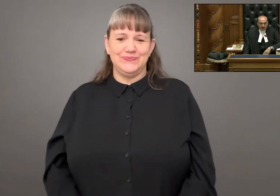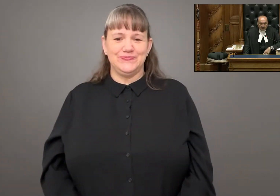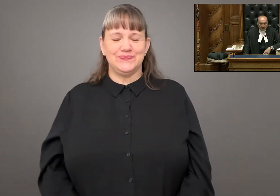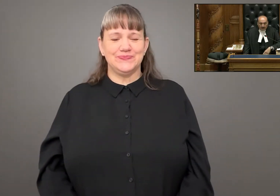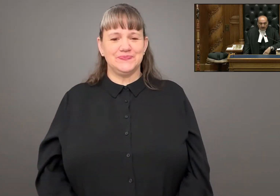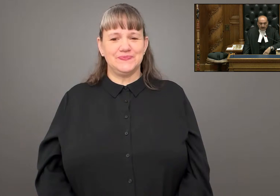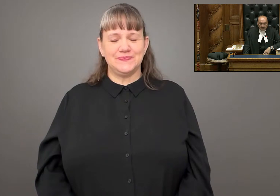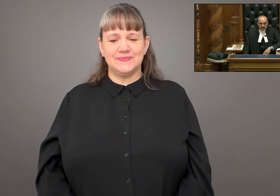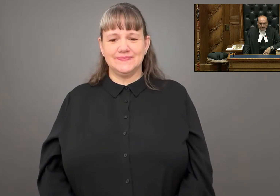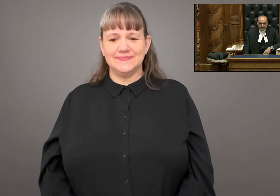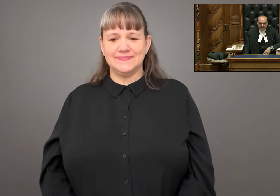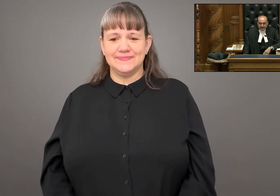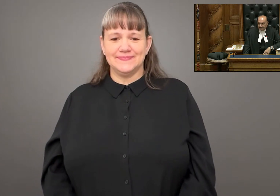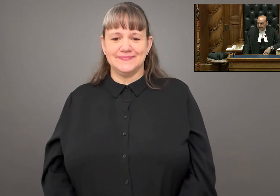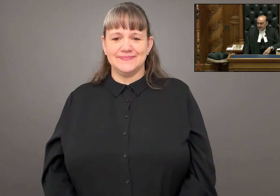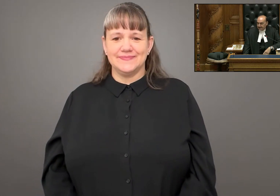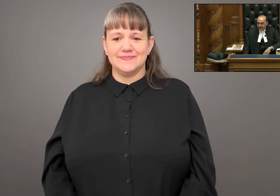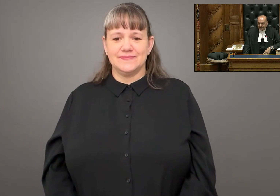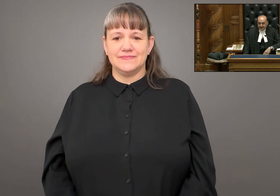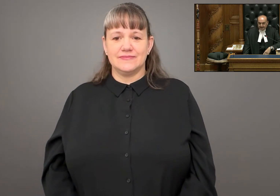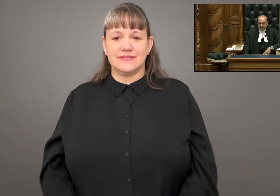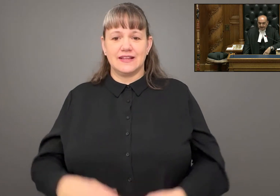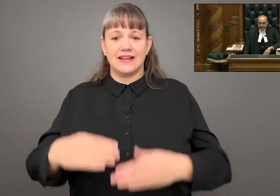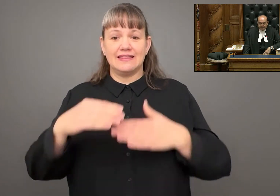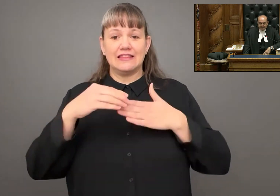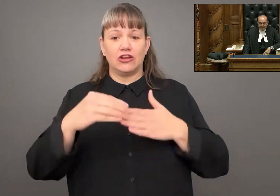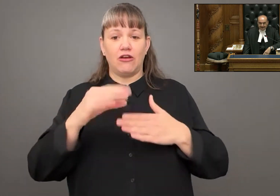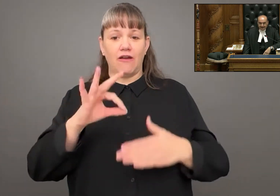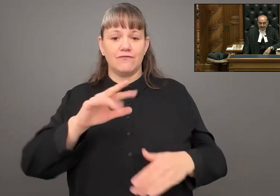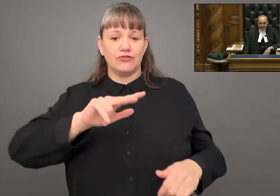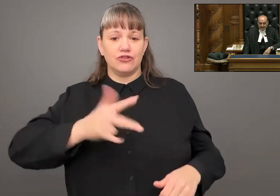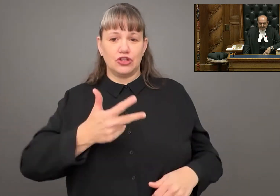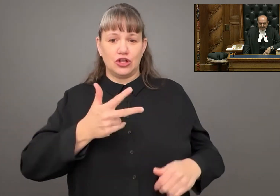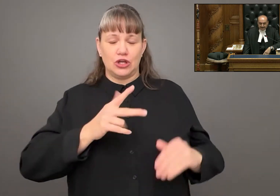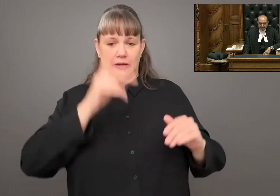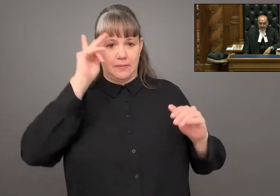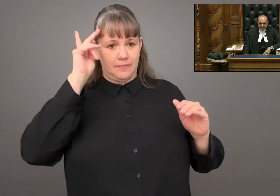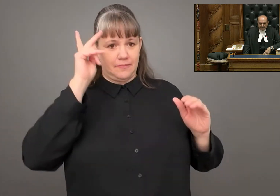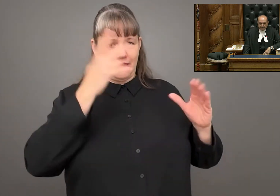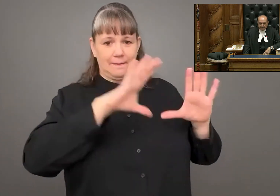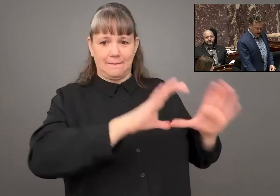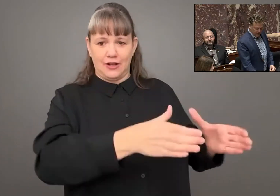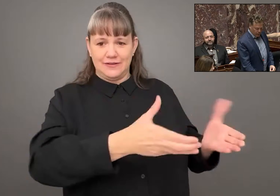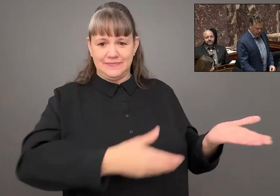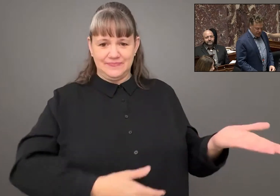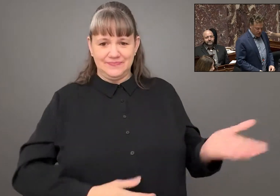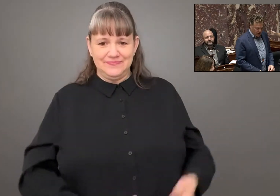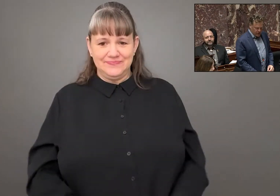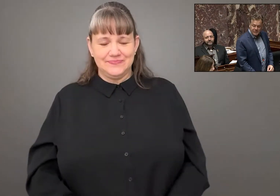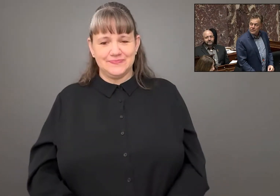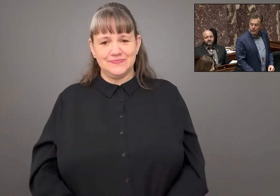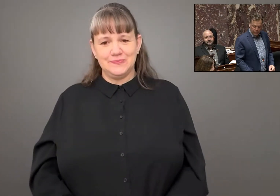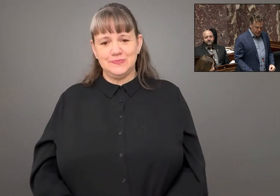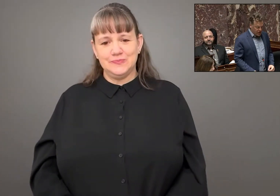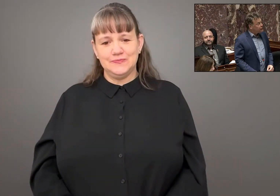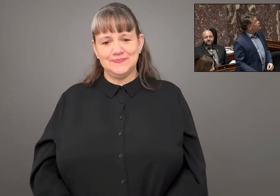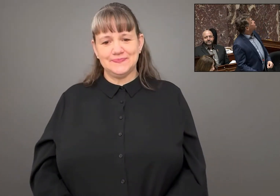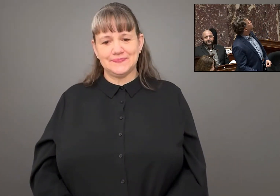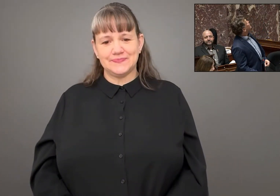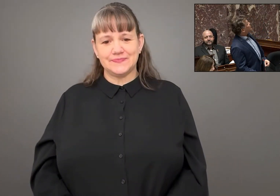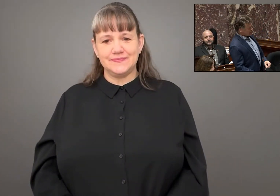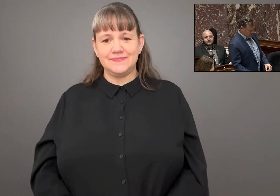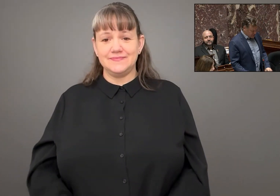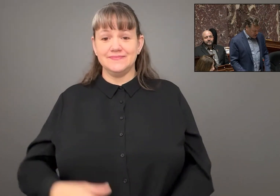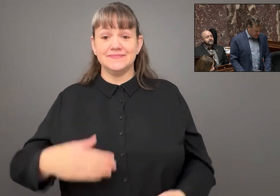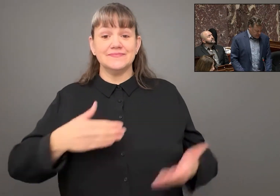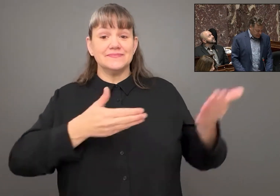Leader of the third party. Thank you, Honourable Speaker. I'm happy to welcome West Vancouver constituents Jennifer and